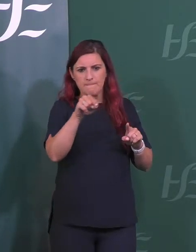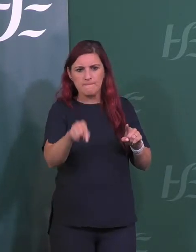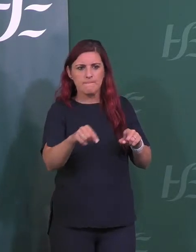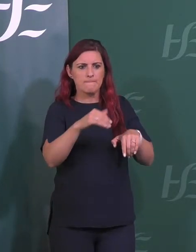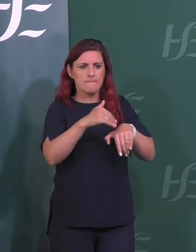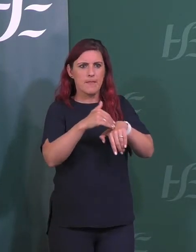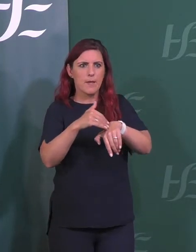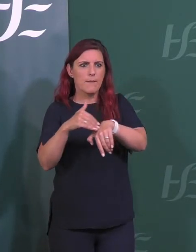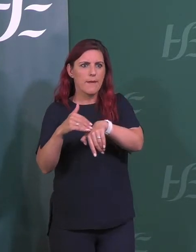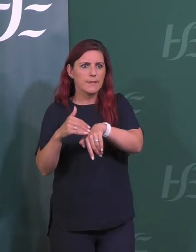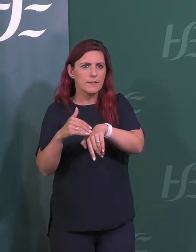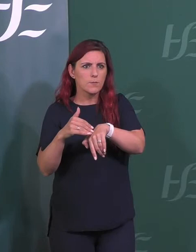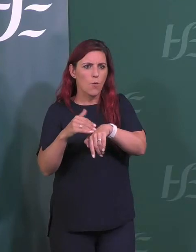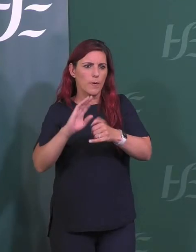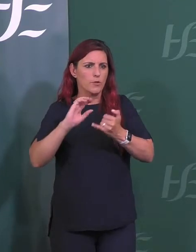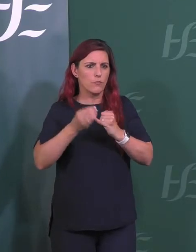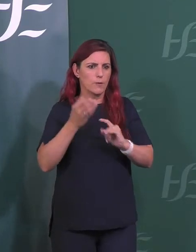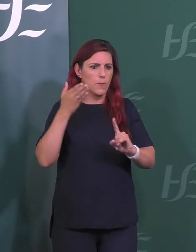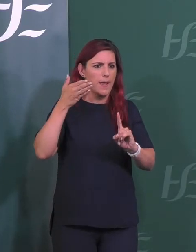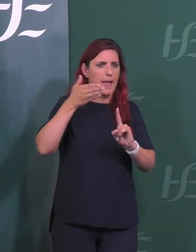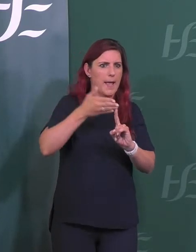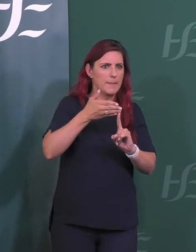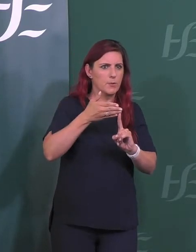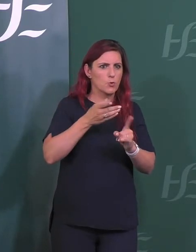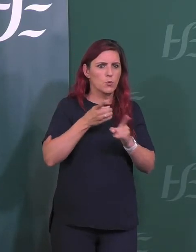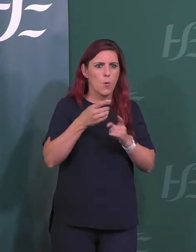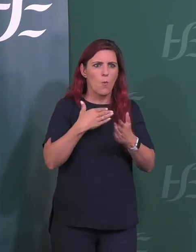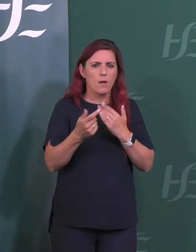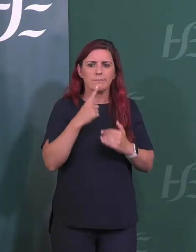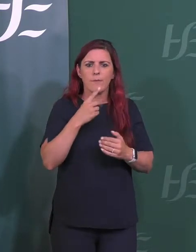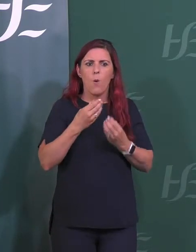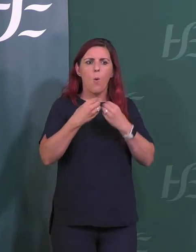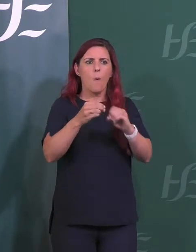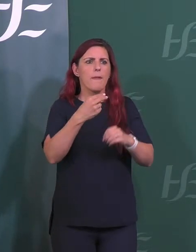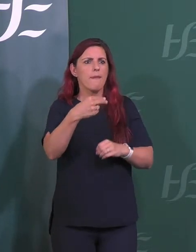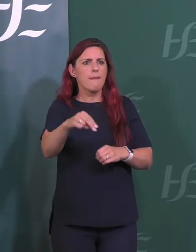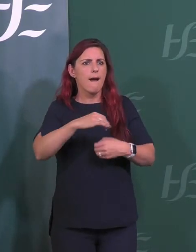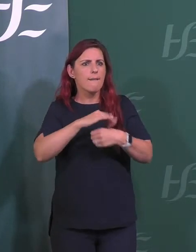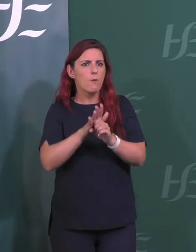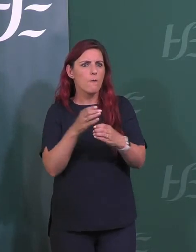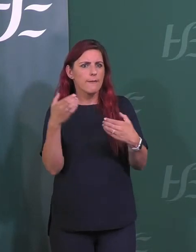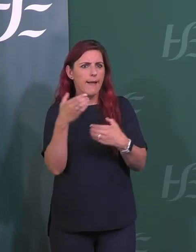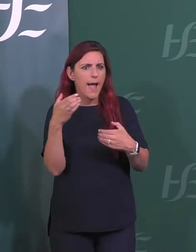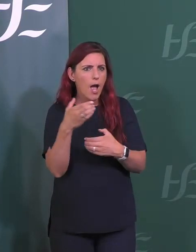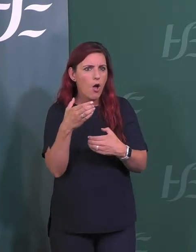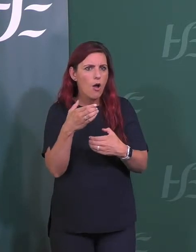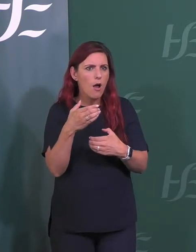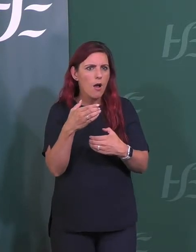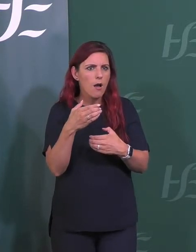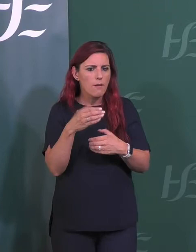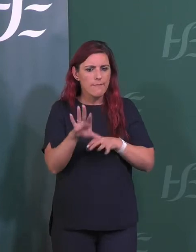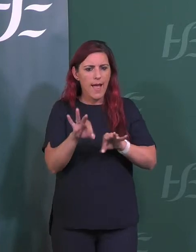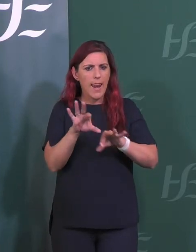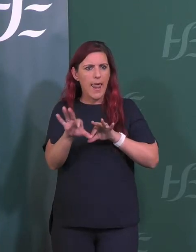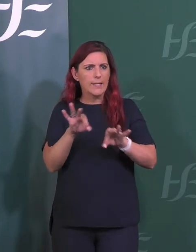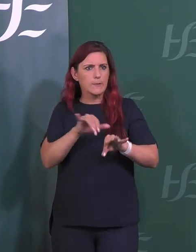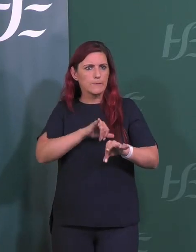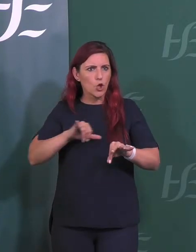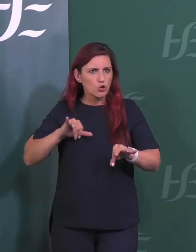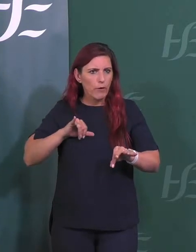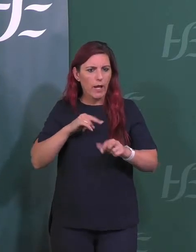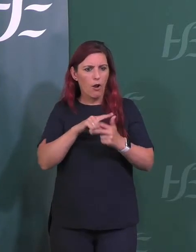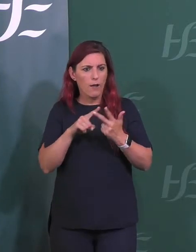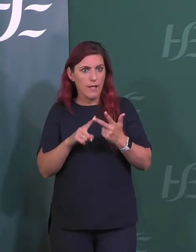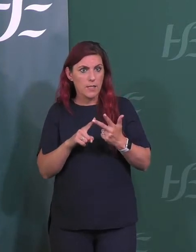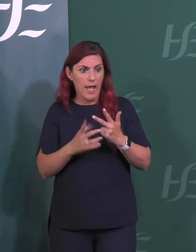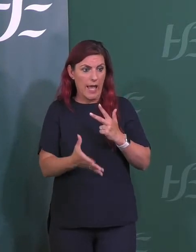progress we've been aiming to make in the last few weeks, to getting back to non-COVID care, to getting back to elective care. And none of us want to turn the dial back